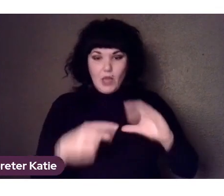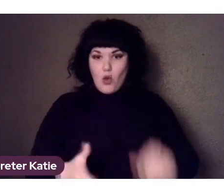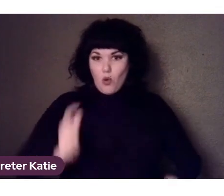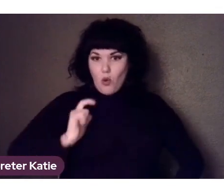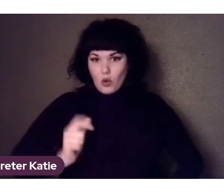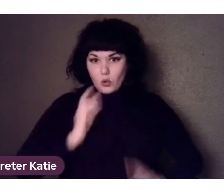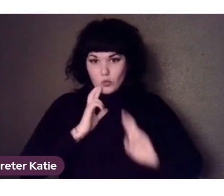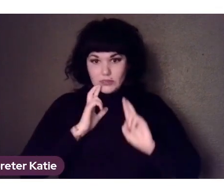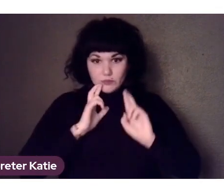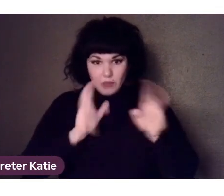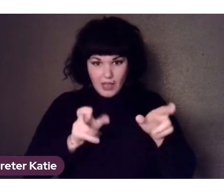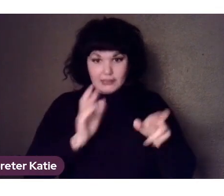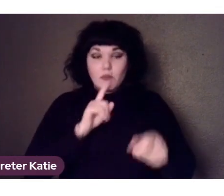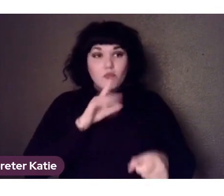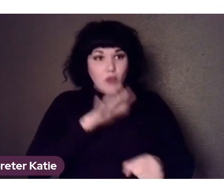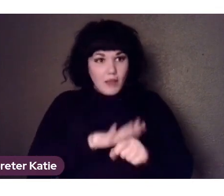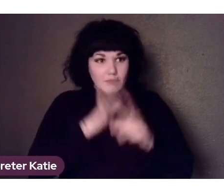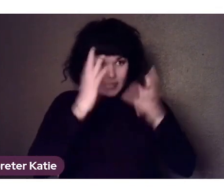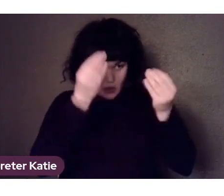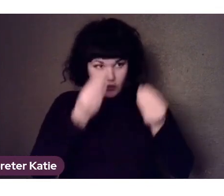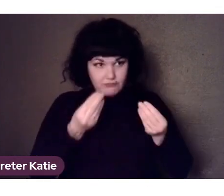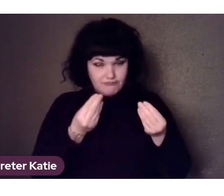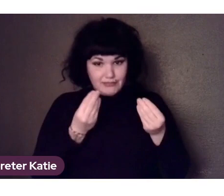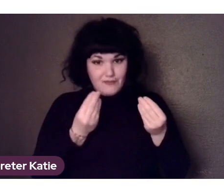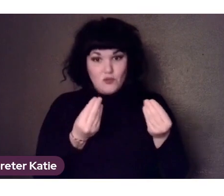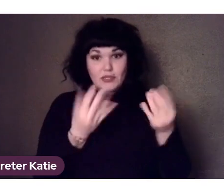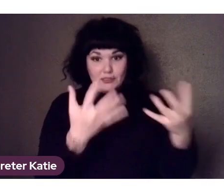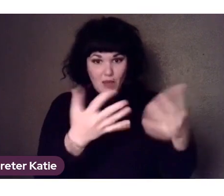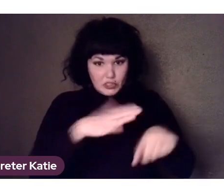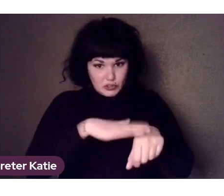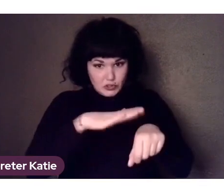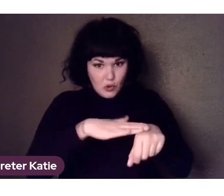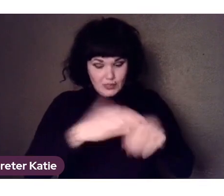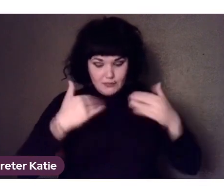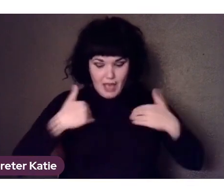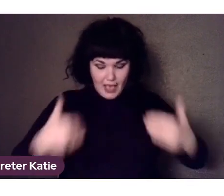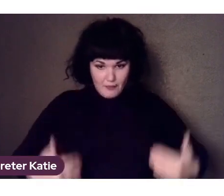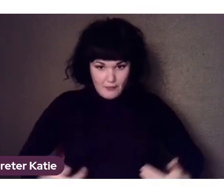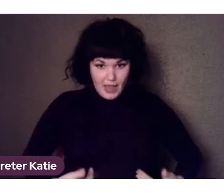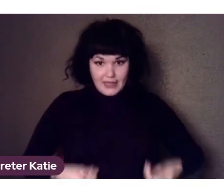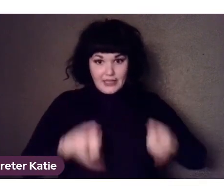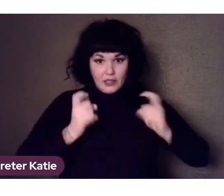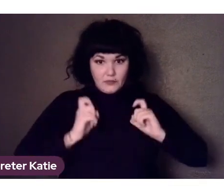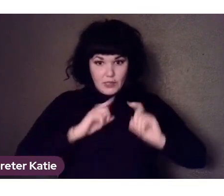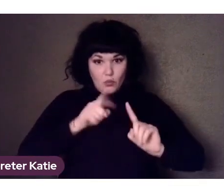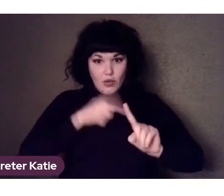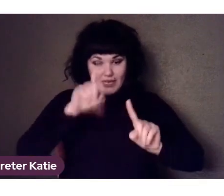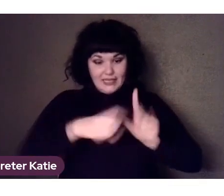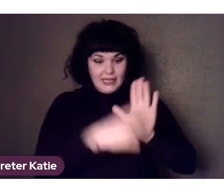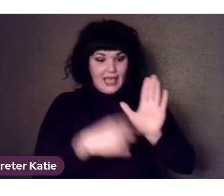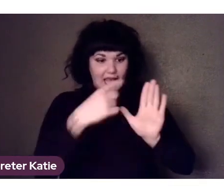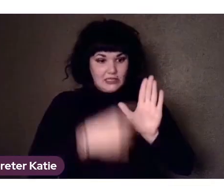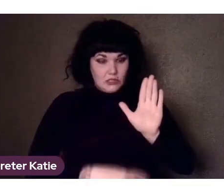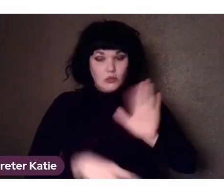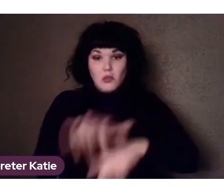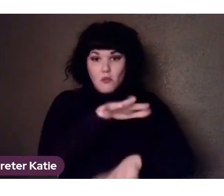give you as much notice as my body gives me when I need to cancel a scheduled appointment because I was too sick to attend. I